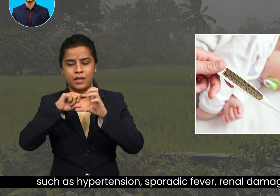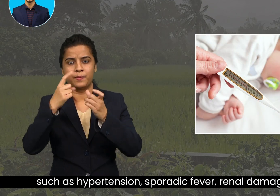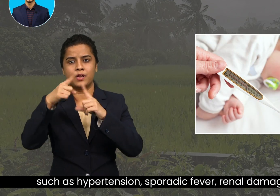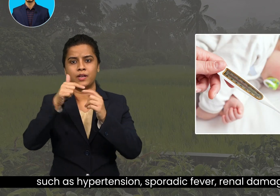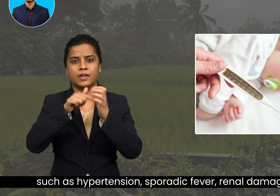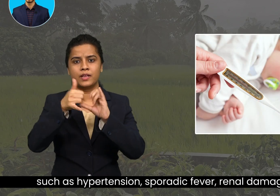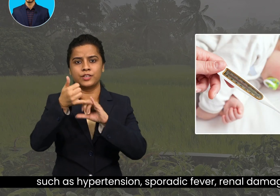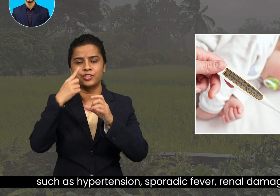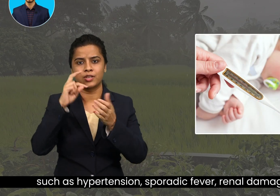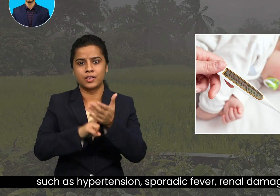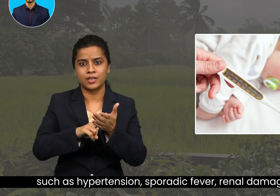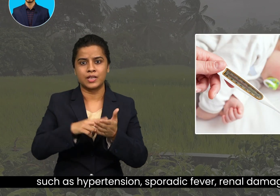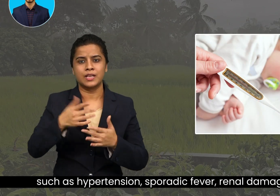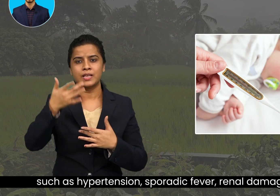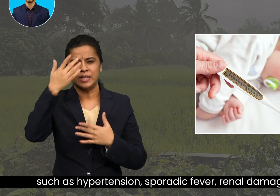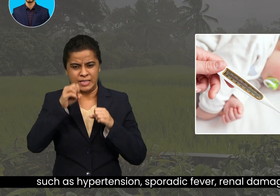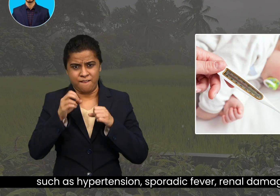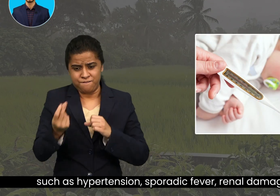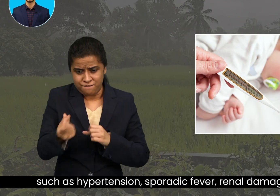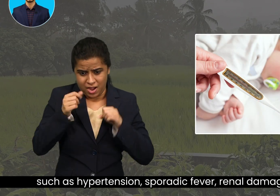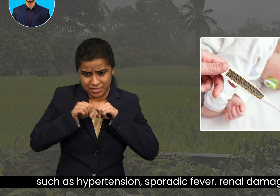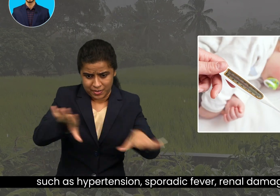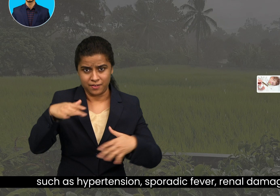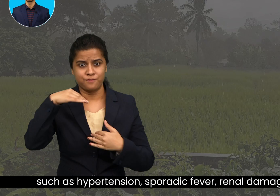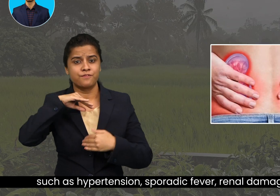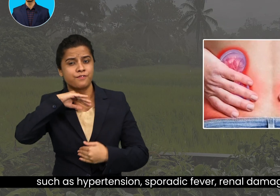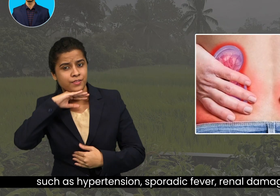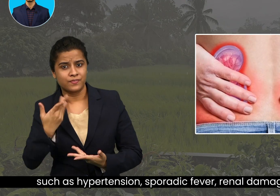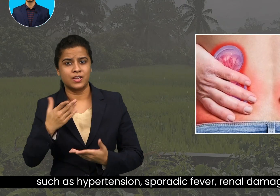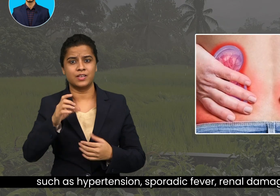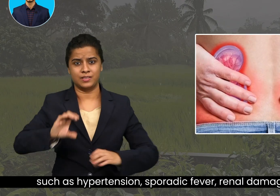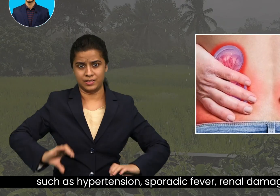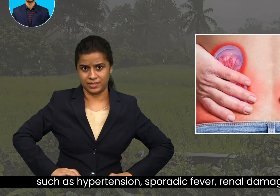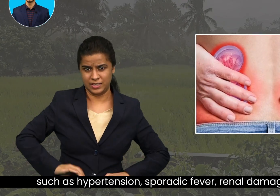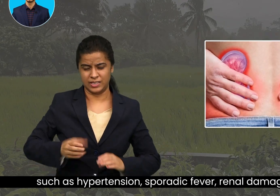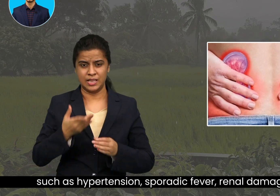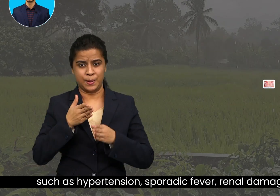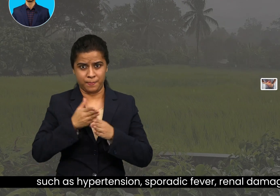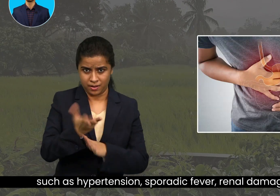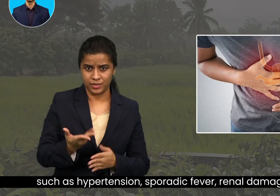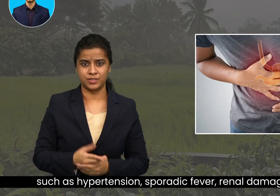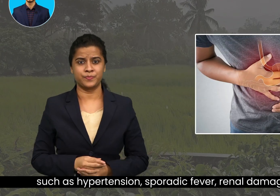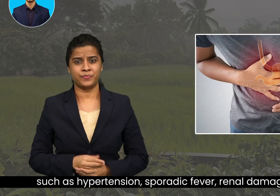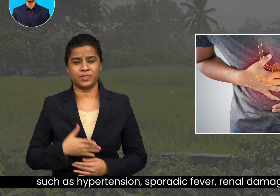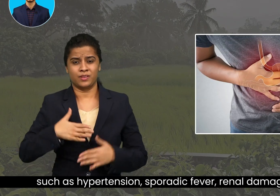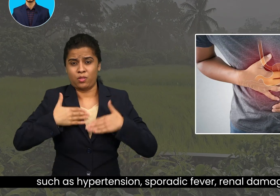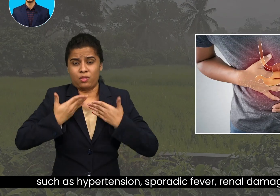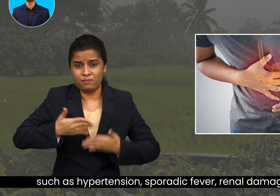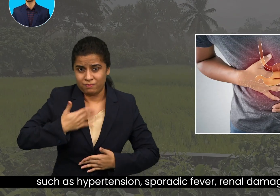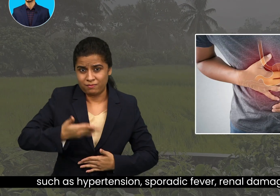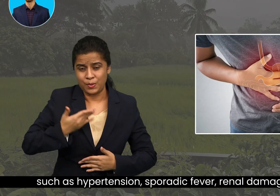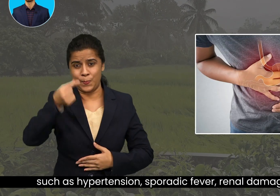sporadic fever, renal damage, nausea,